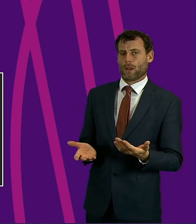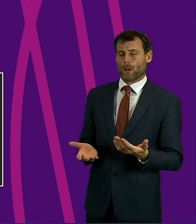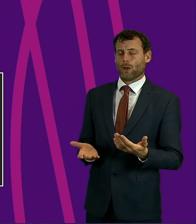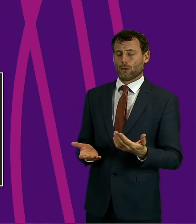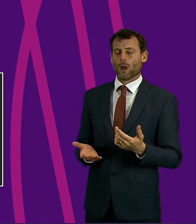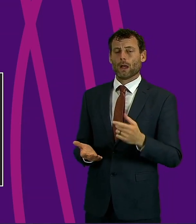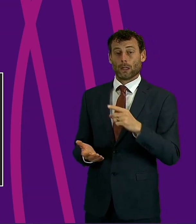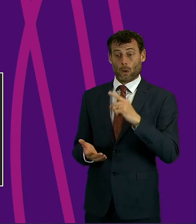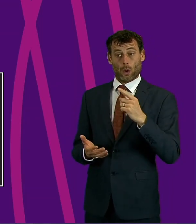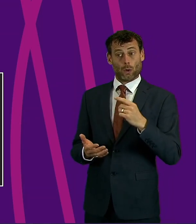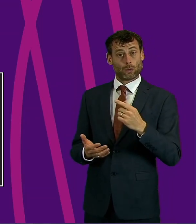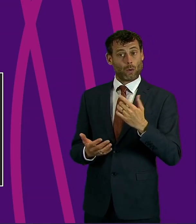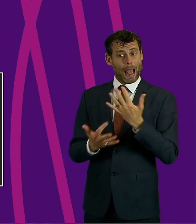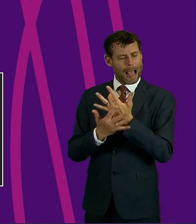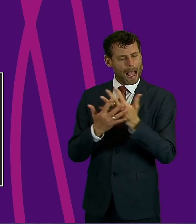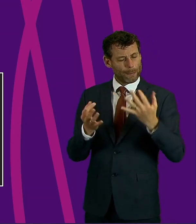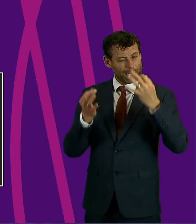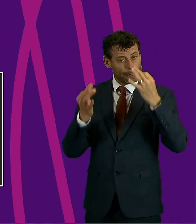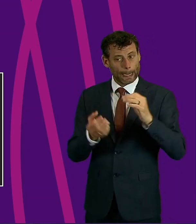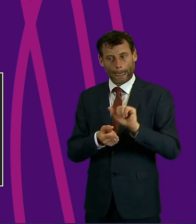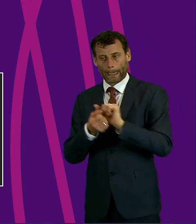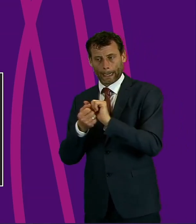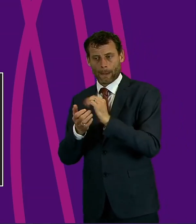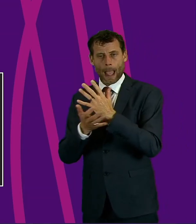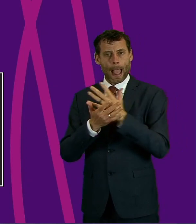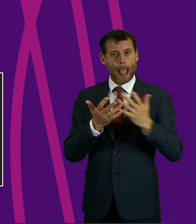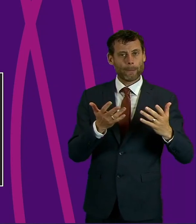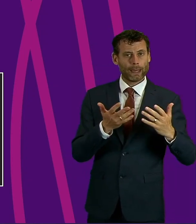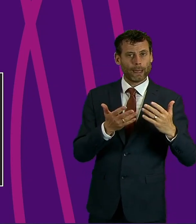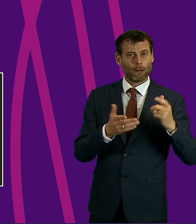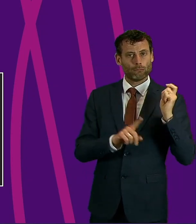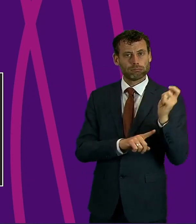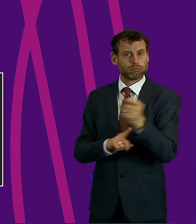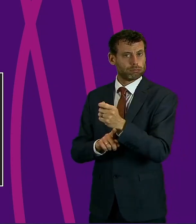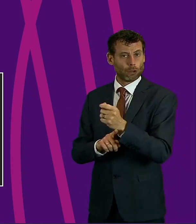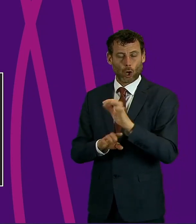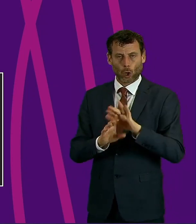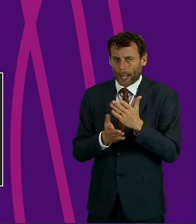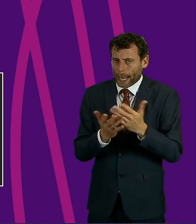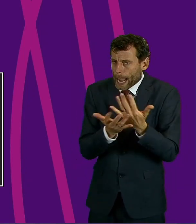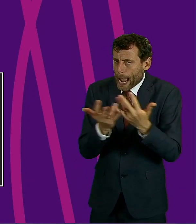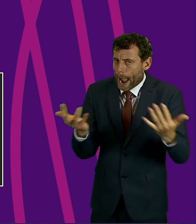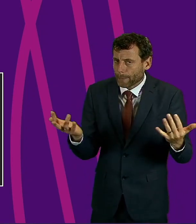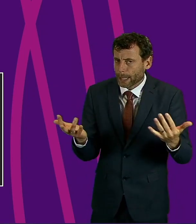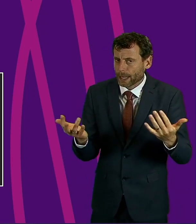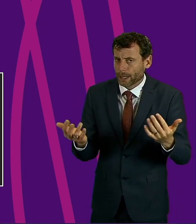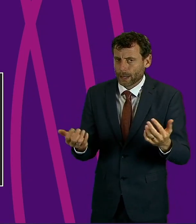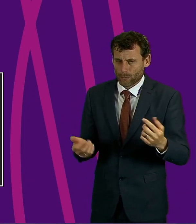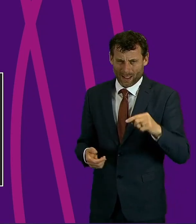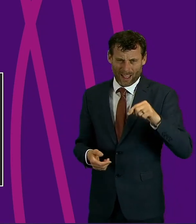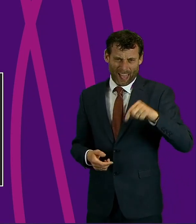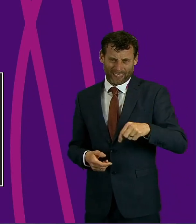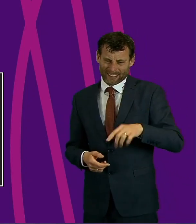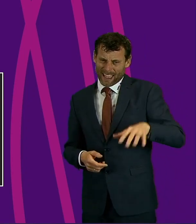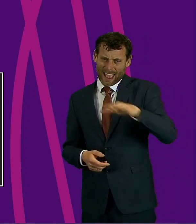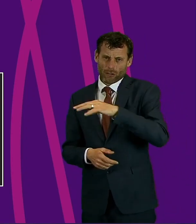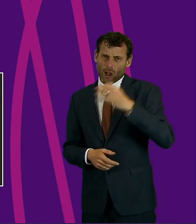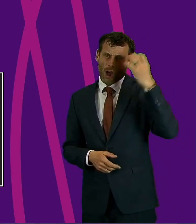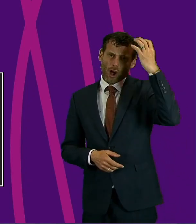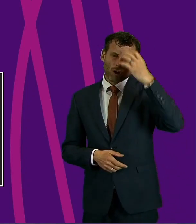lost entirely. And these job losses are devastating for a fragile rural economy like the Scottish